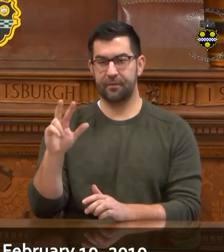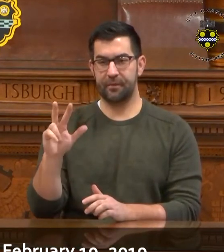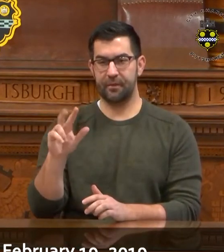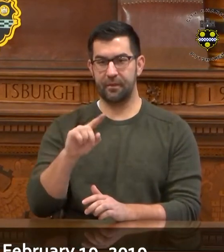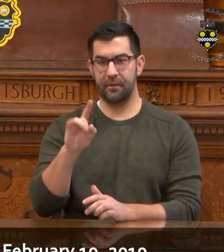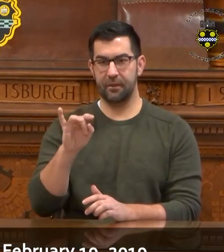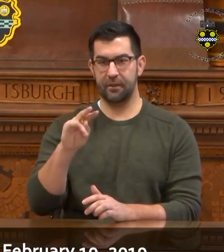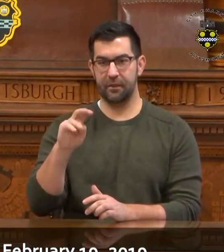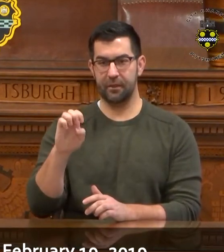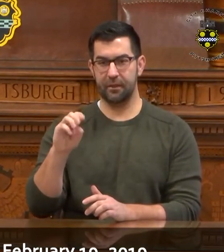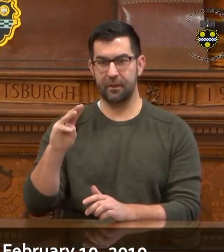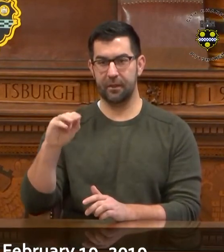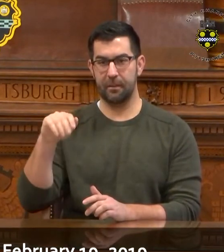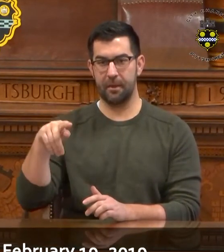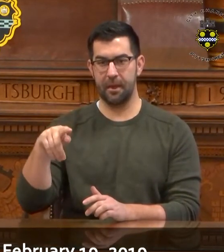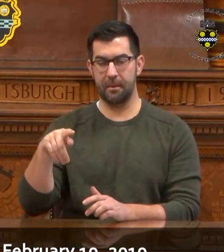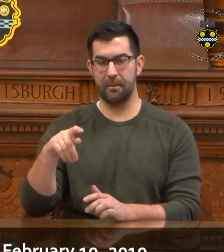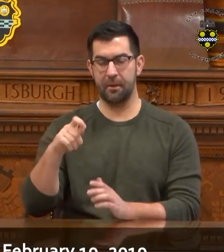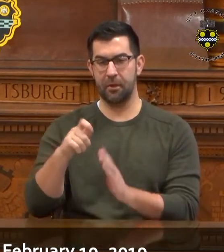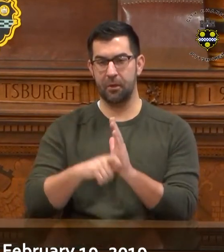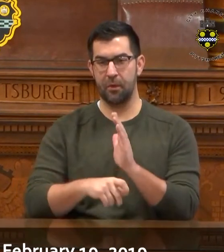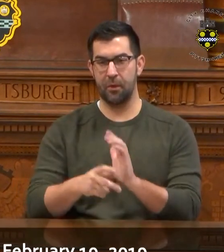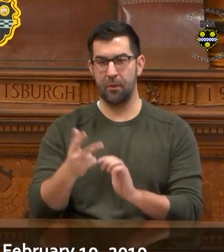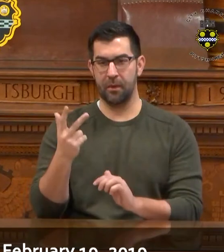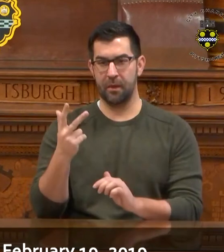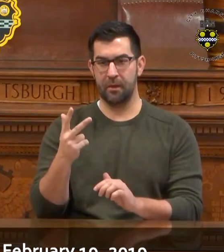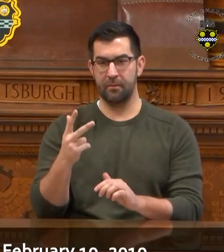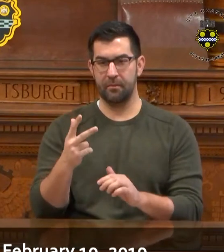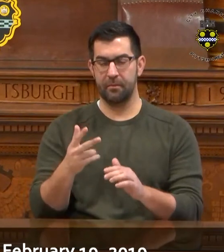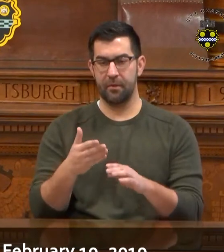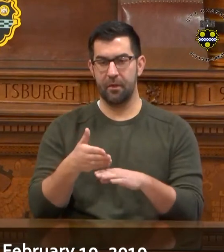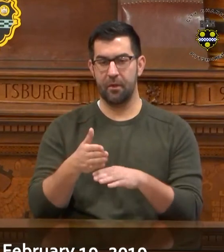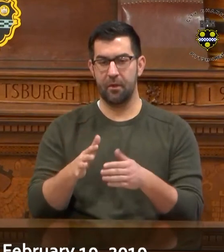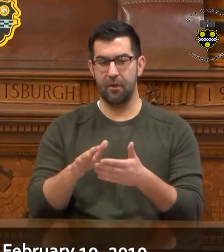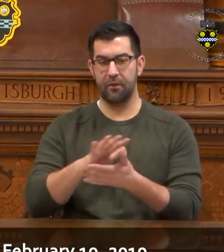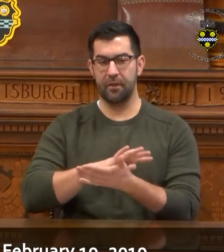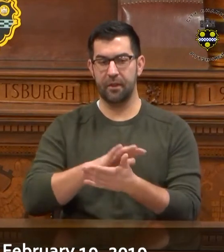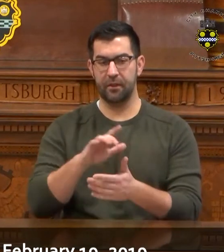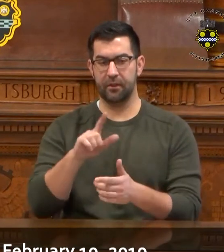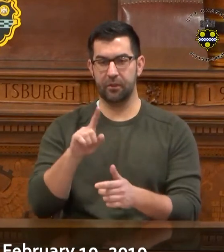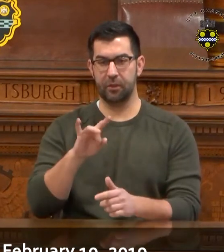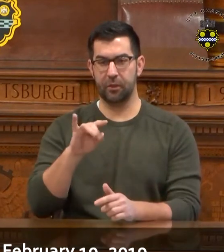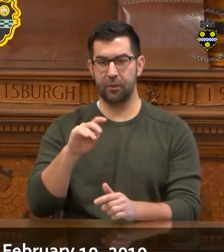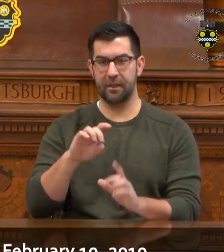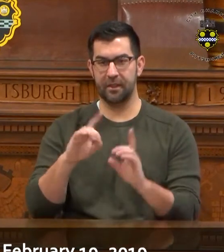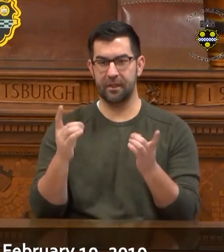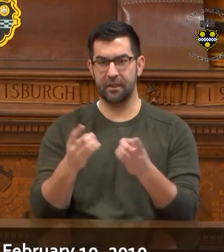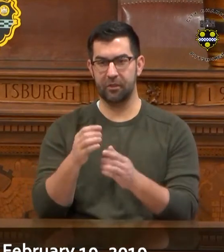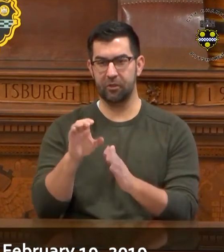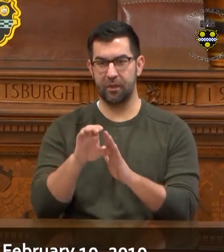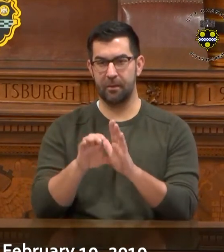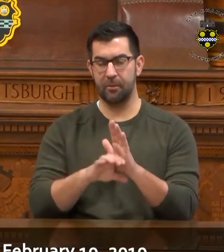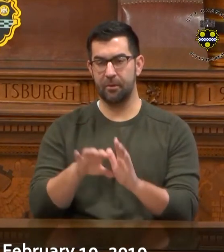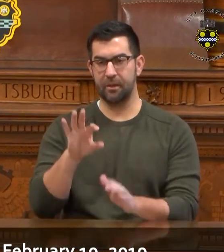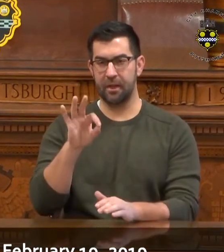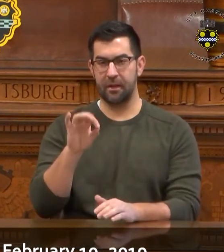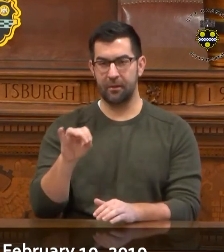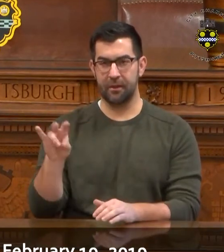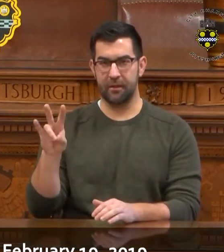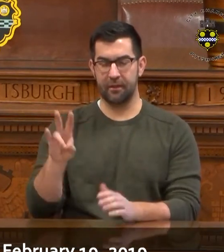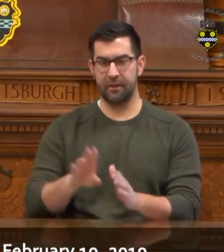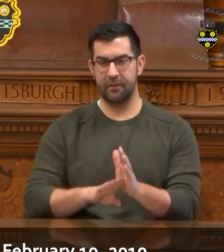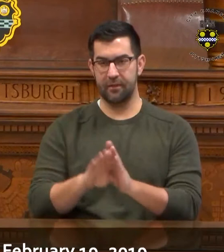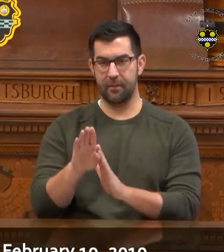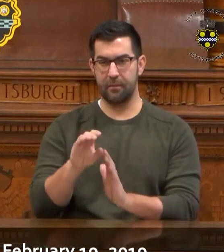902.03, Zoning Map, and Article III, Overlay Zoning Districts, Chapter 907,